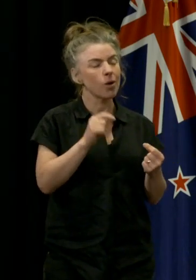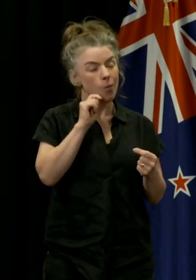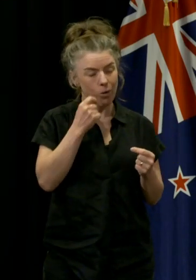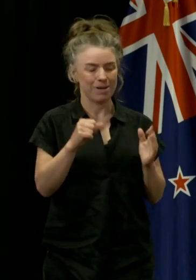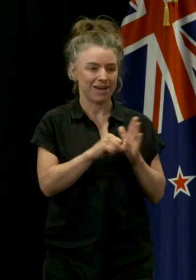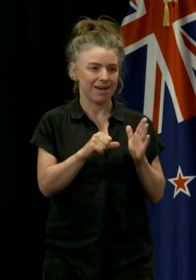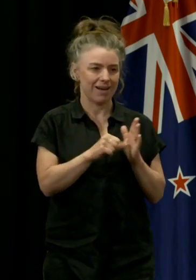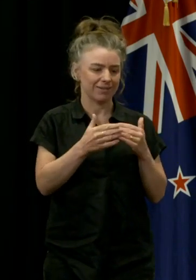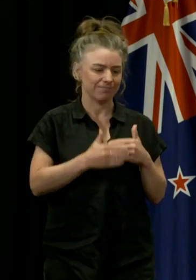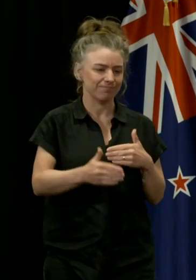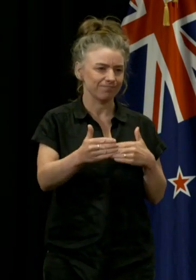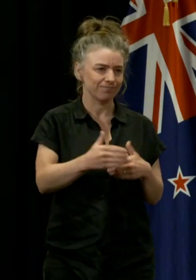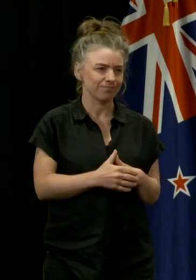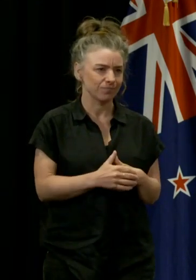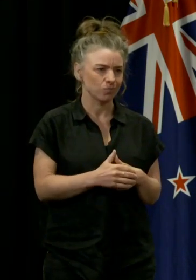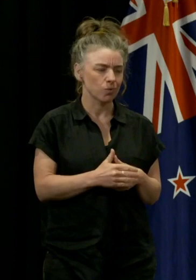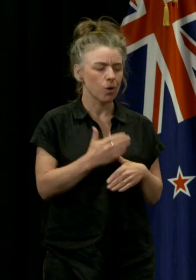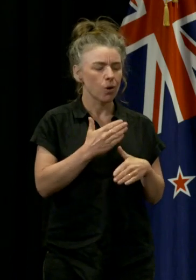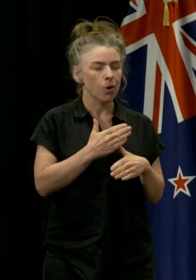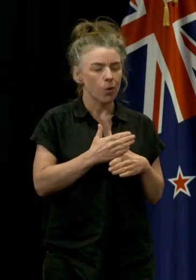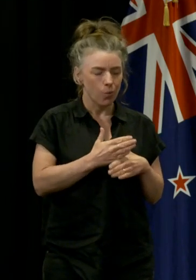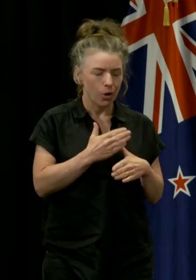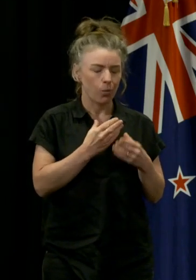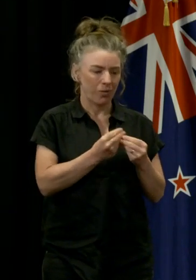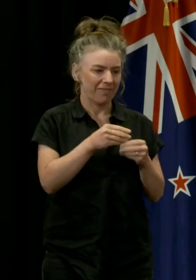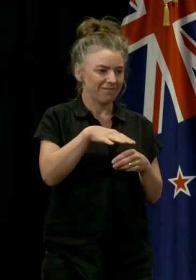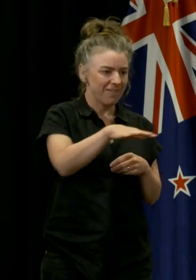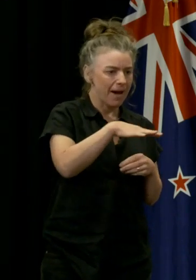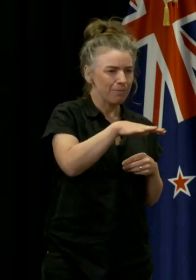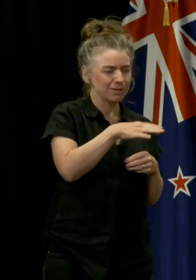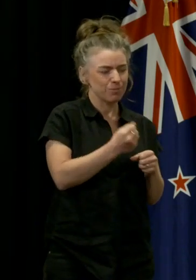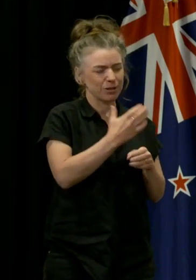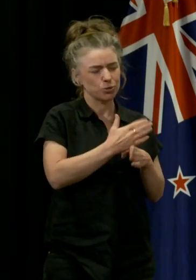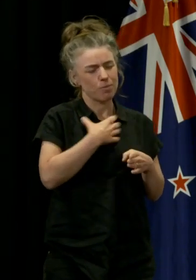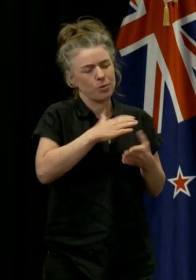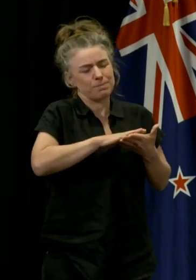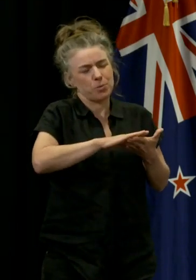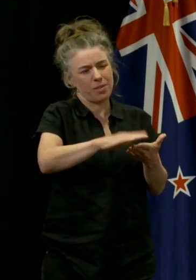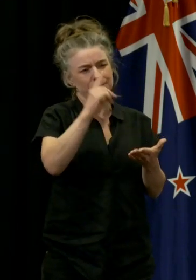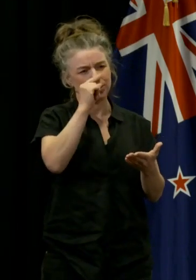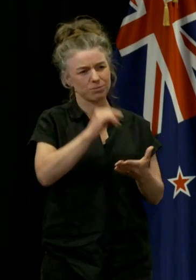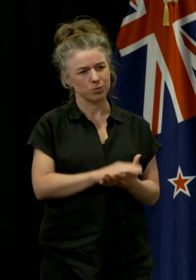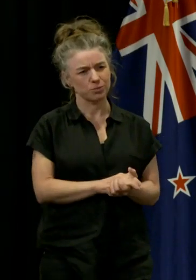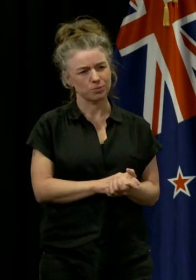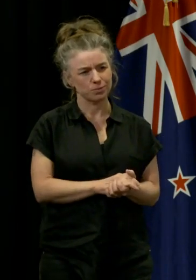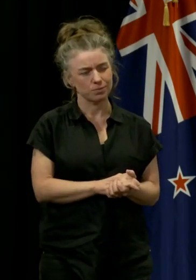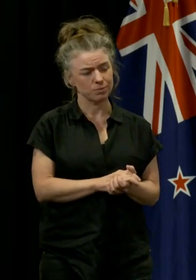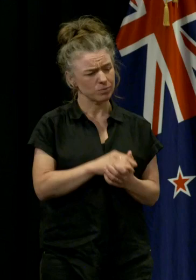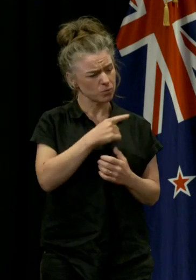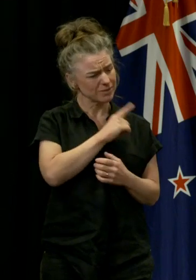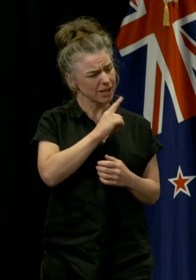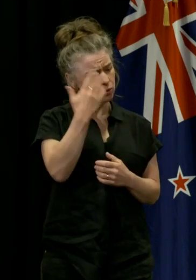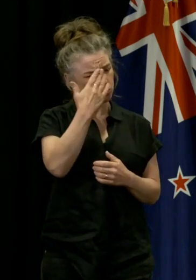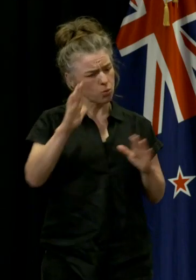difficult. Obviously, we will work as much as we can with those families to smooth things as much as we can. When you say you're bringing forward the holidays